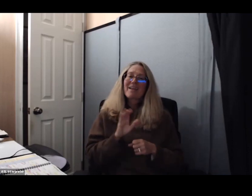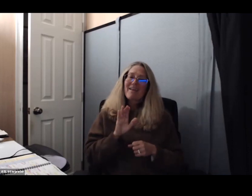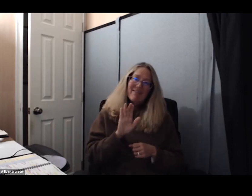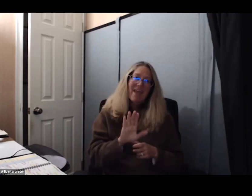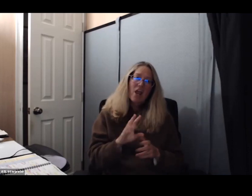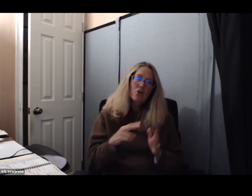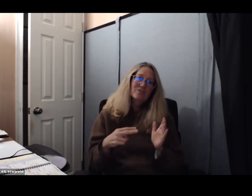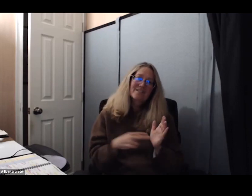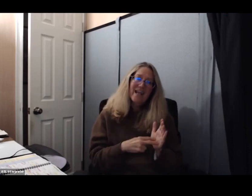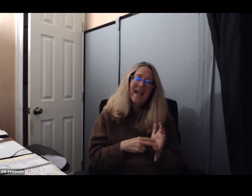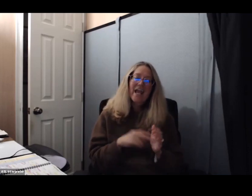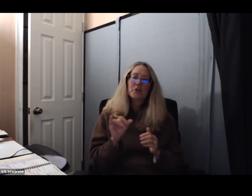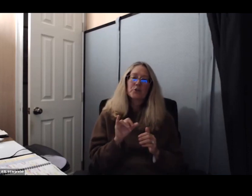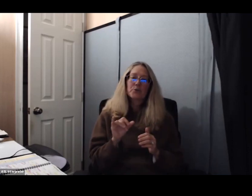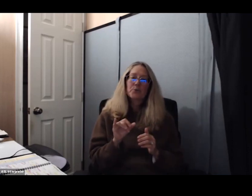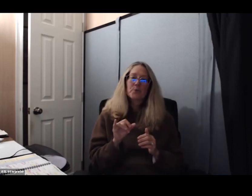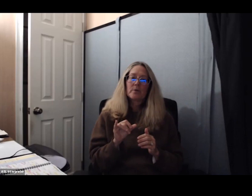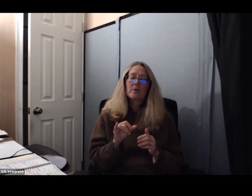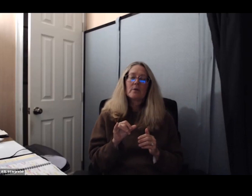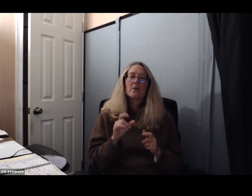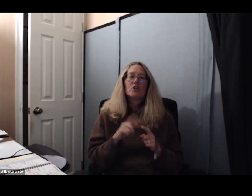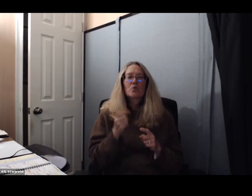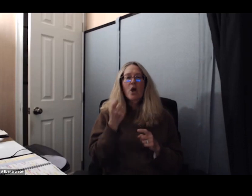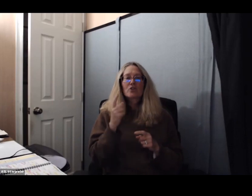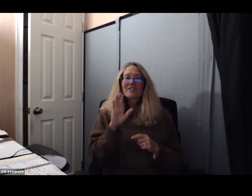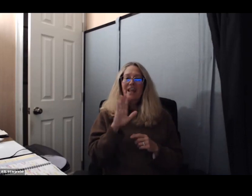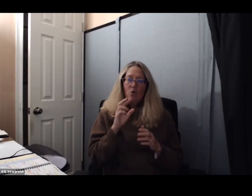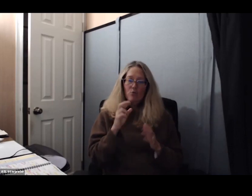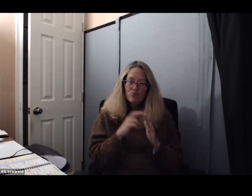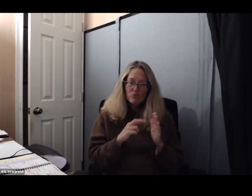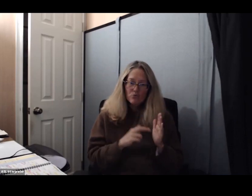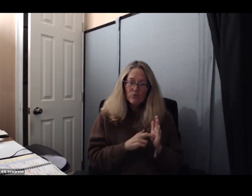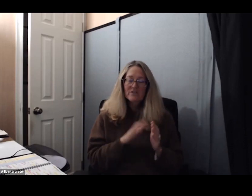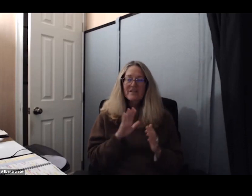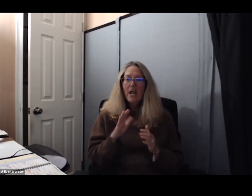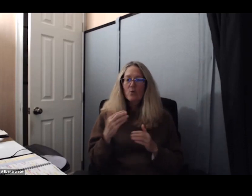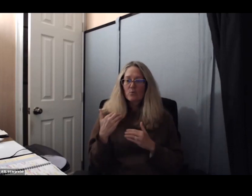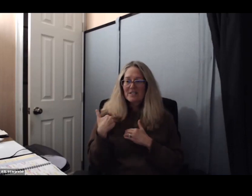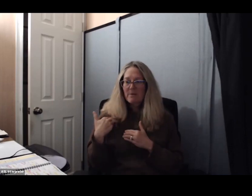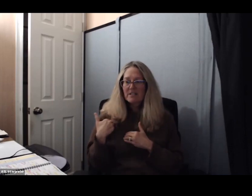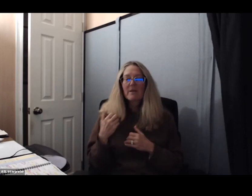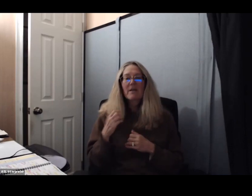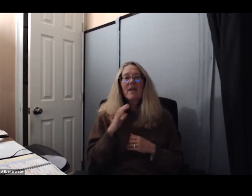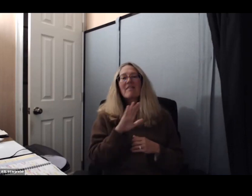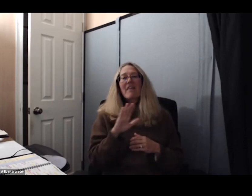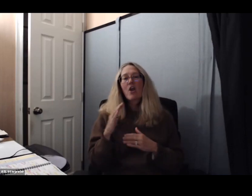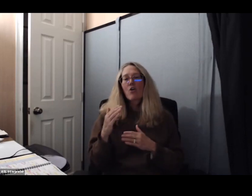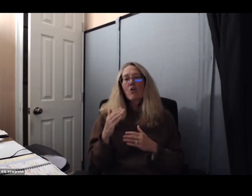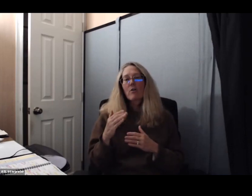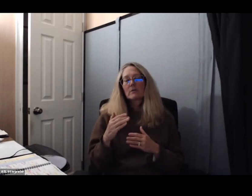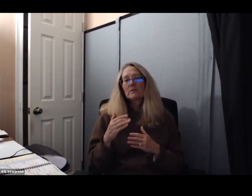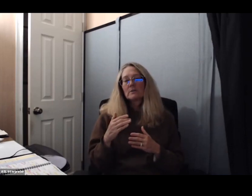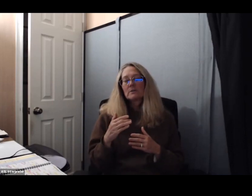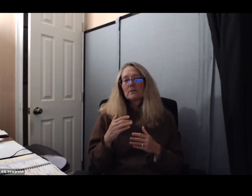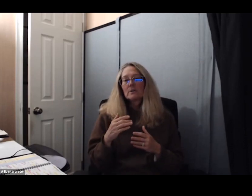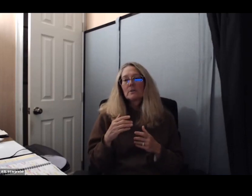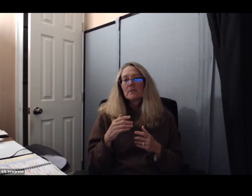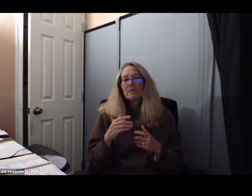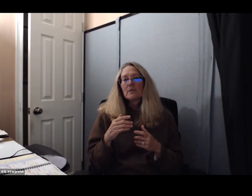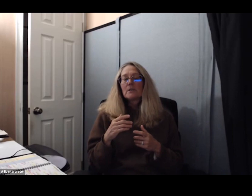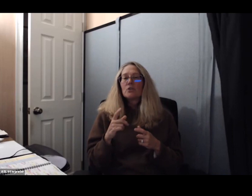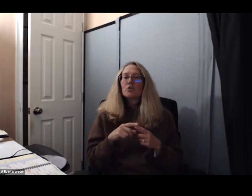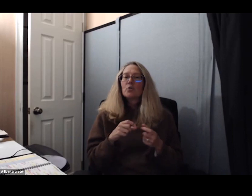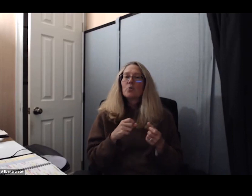stance, understand their own roles, understand the responsibility and obligation they have to promote an equitable